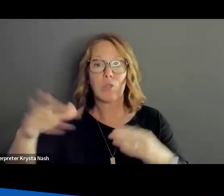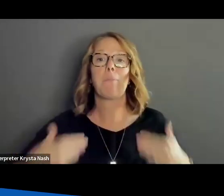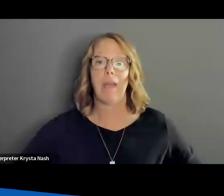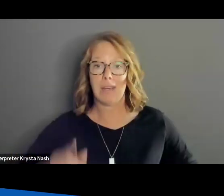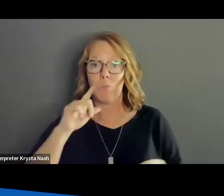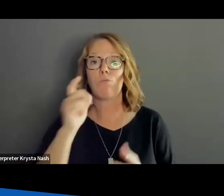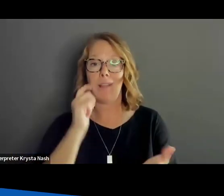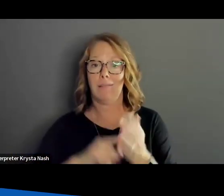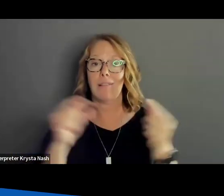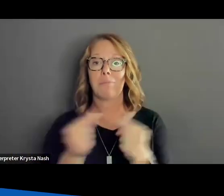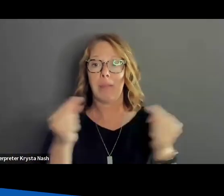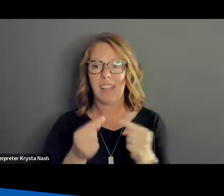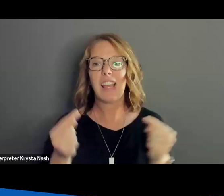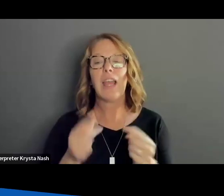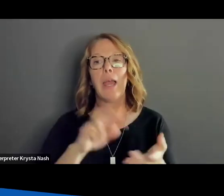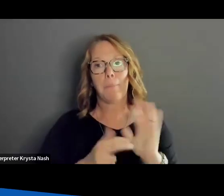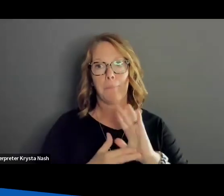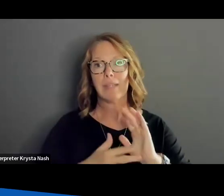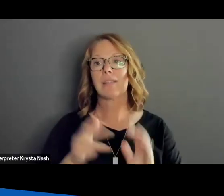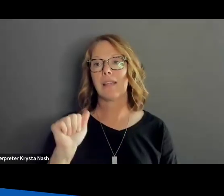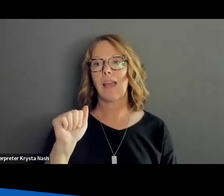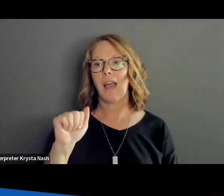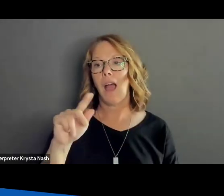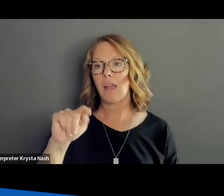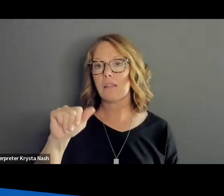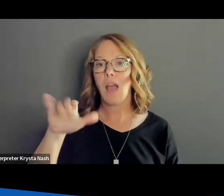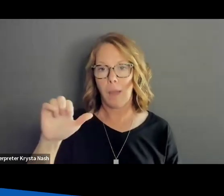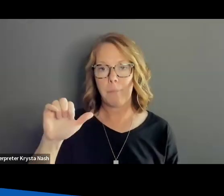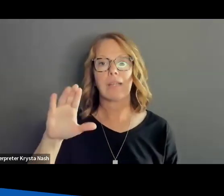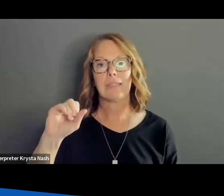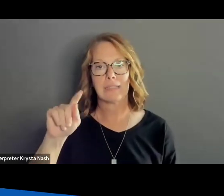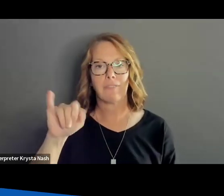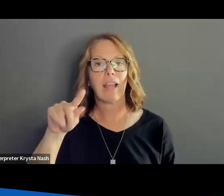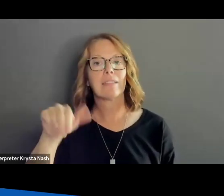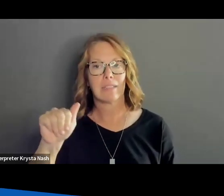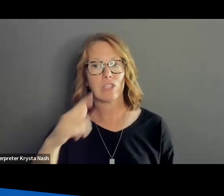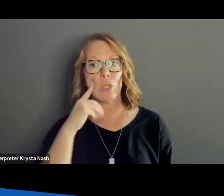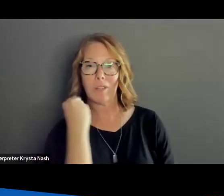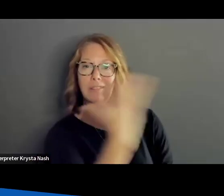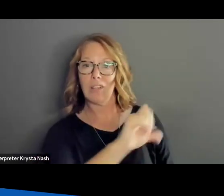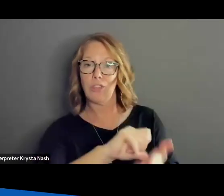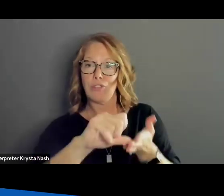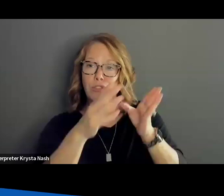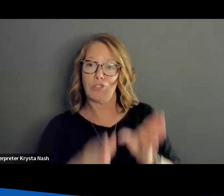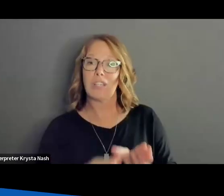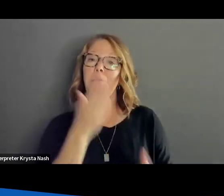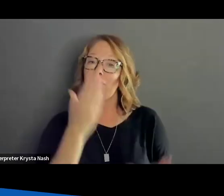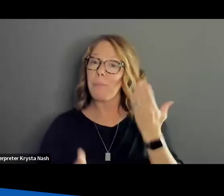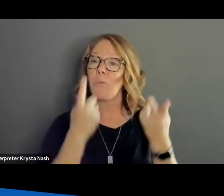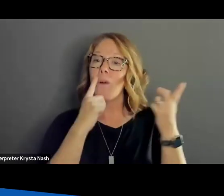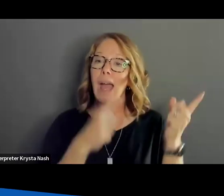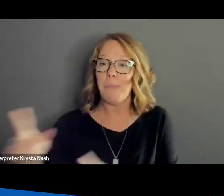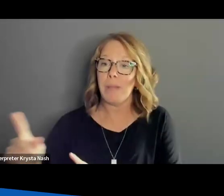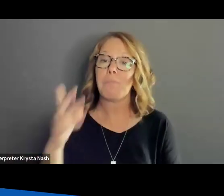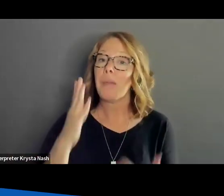what will happen will be an episode of autonomic dysreflexia. So you want to alert your surgeon that that may happen, even if you've